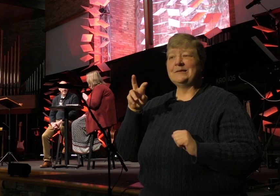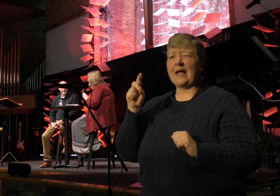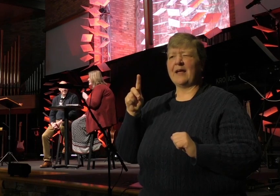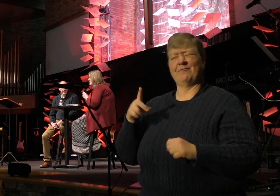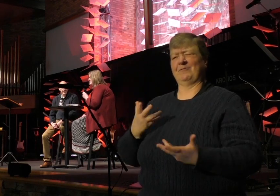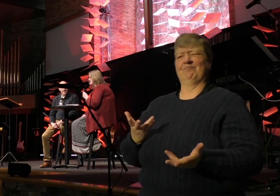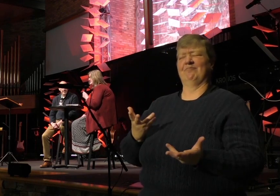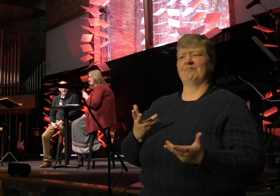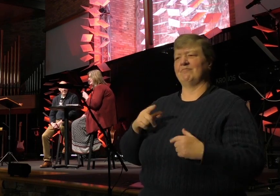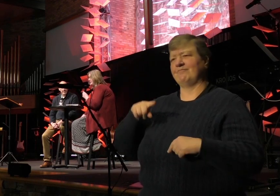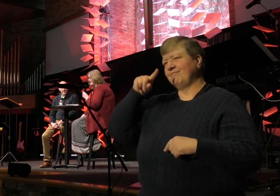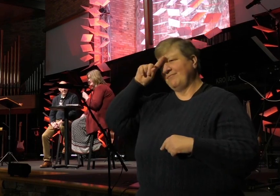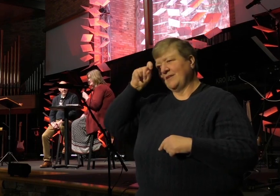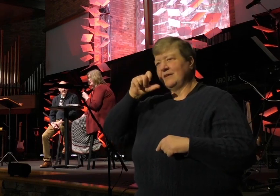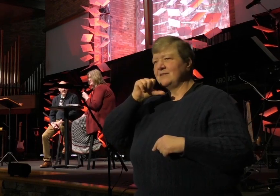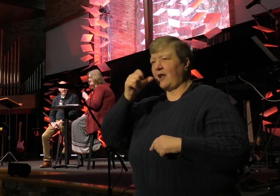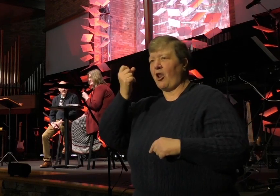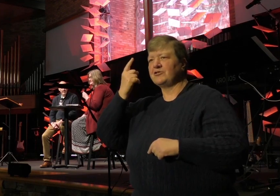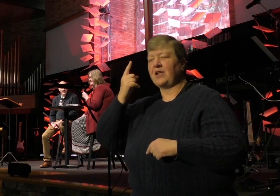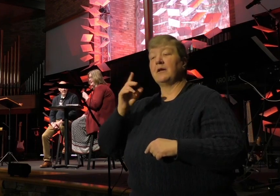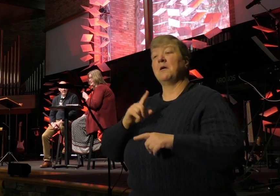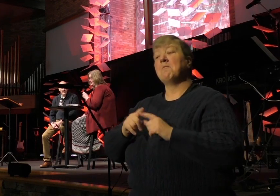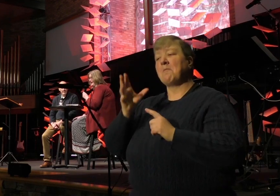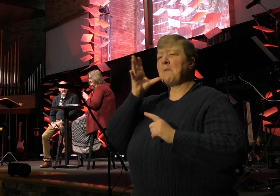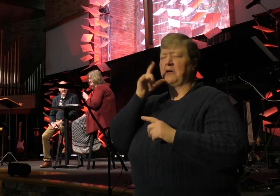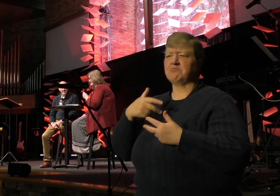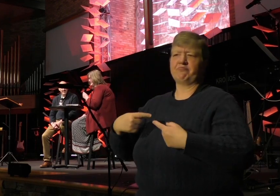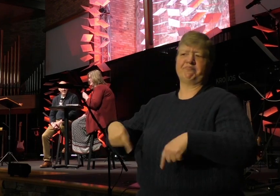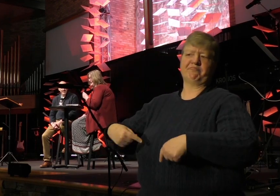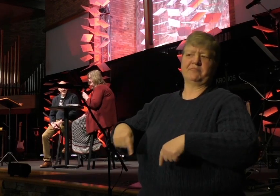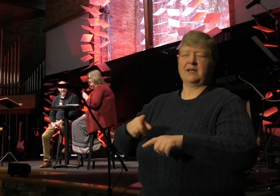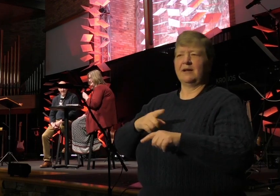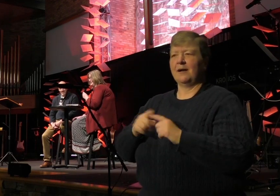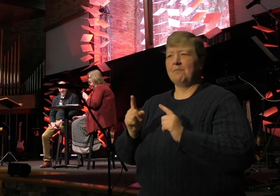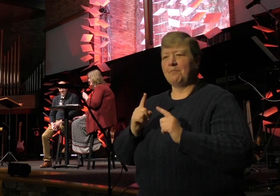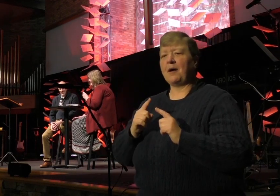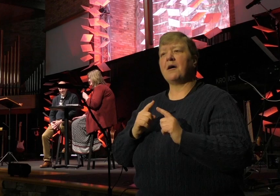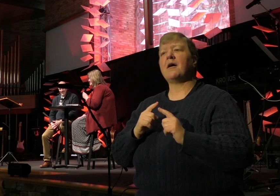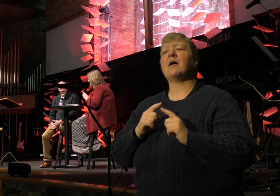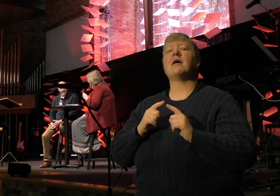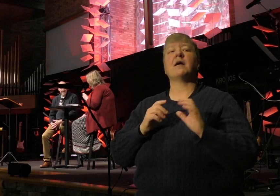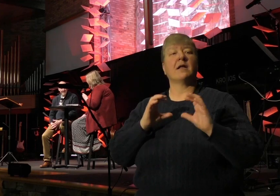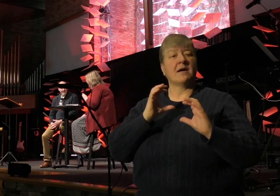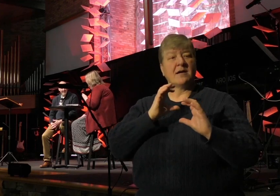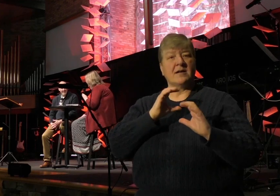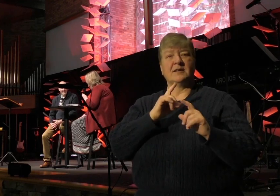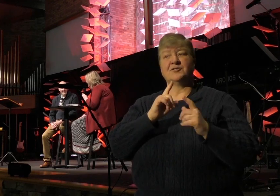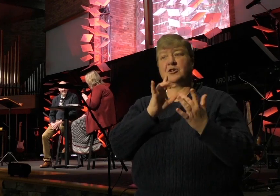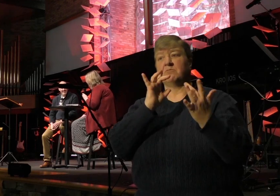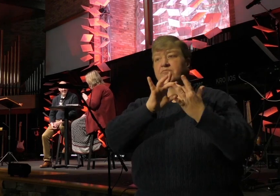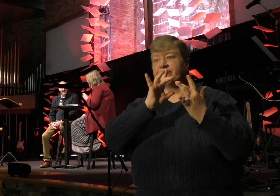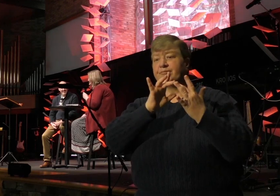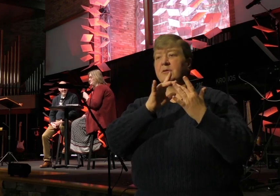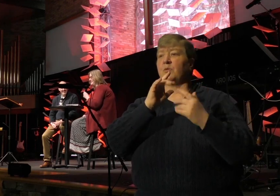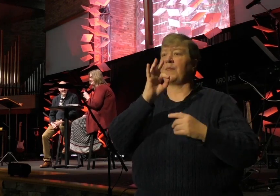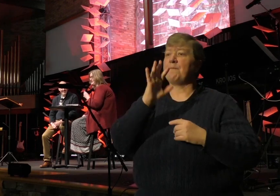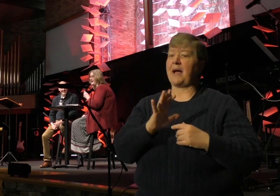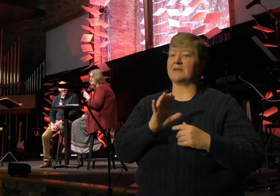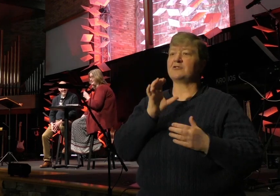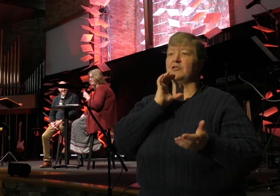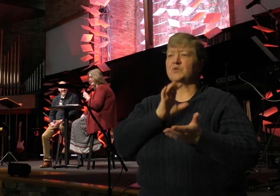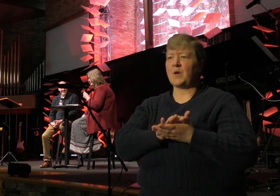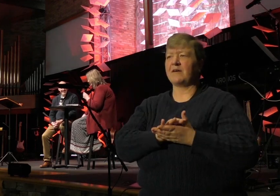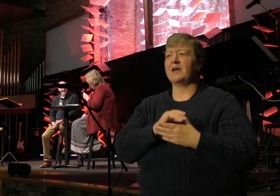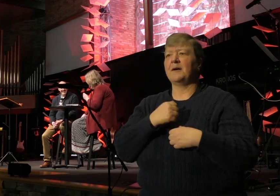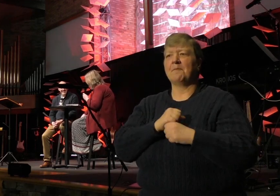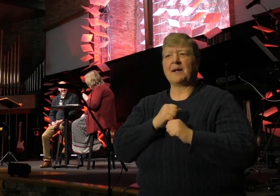vocabulary. She was a little nervous, but she did vet out the pastor and wife, unbeknownst to me at that time, which was a great thing to do to make sure I